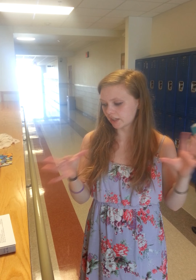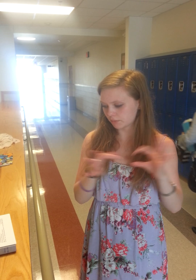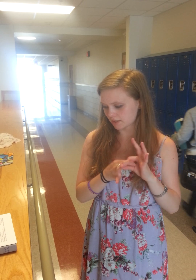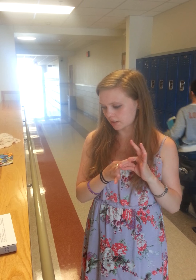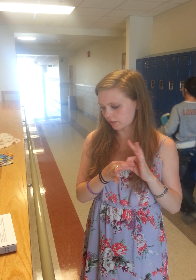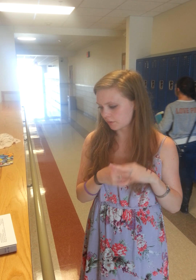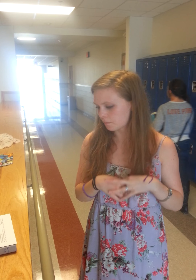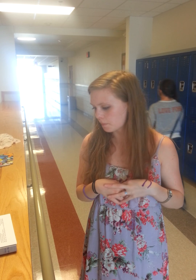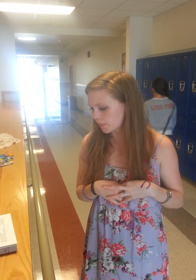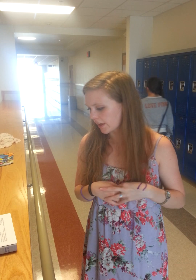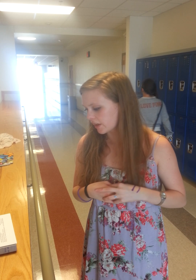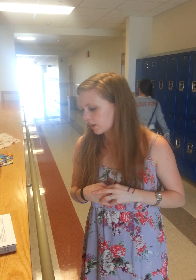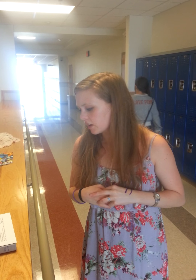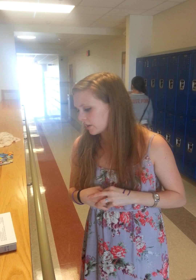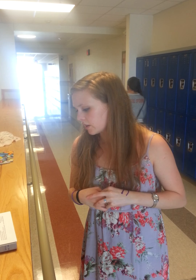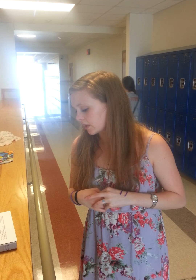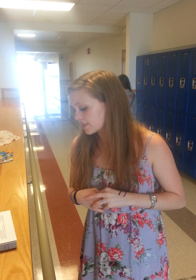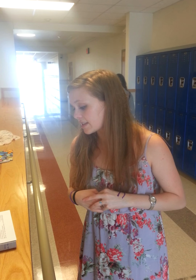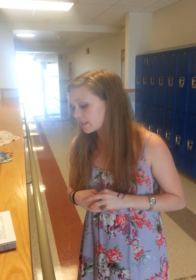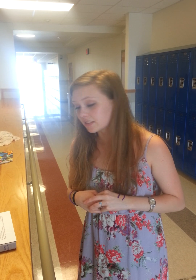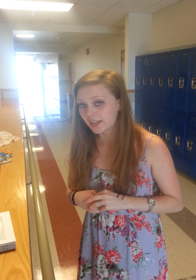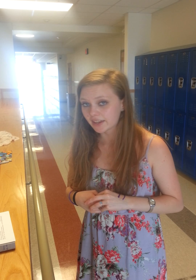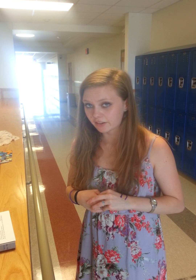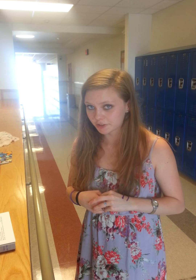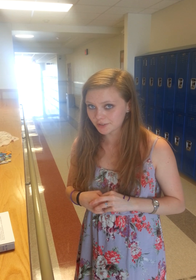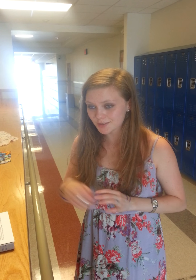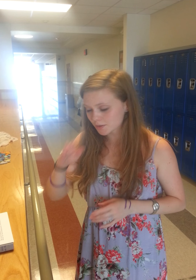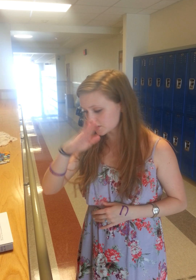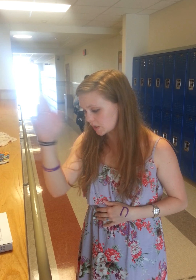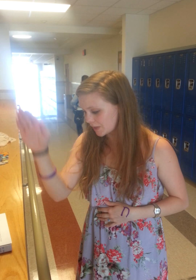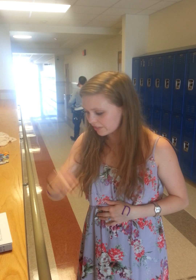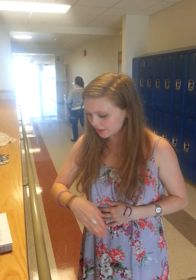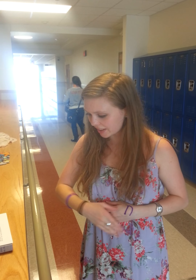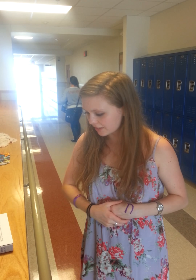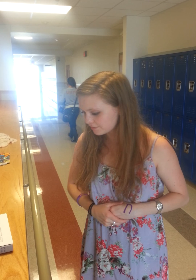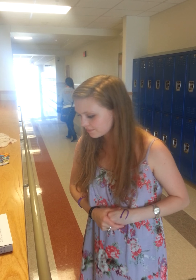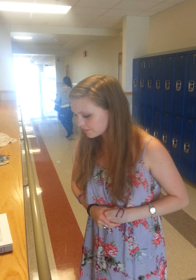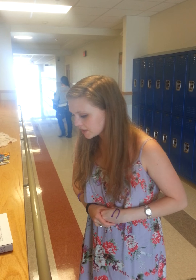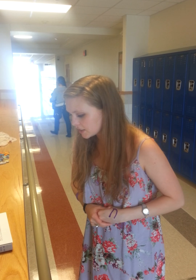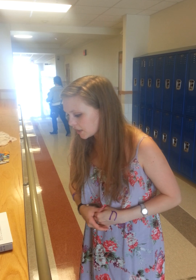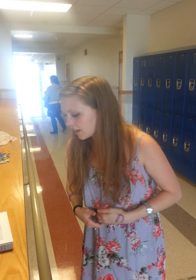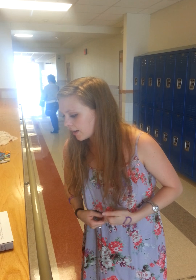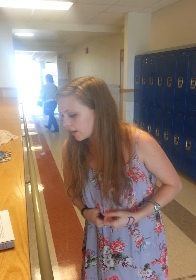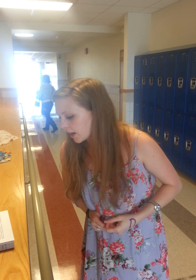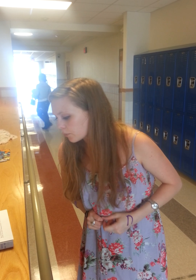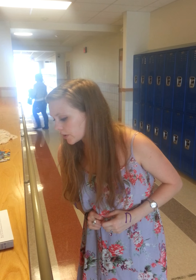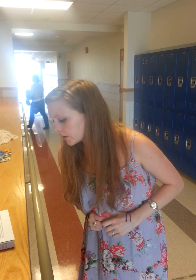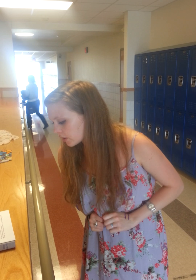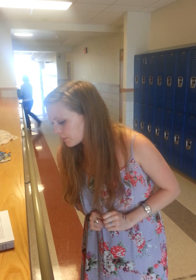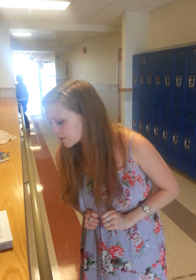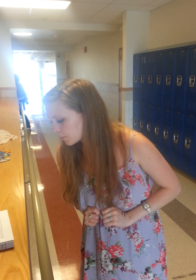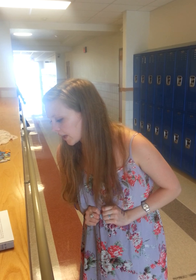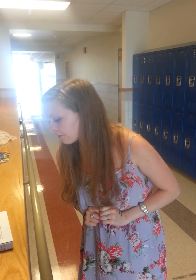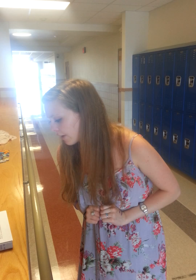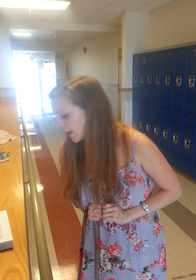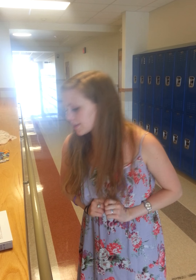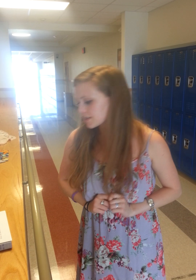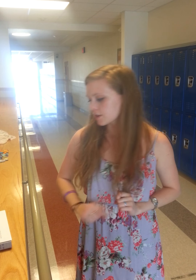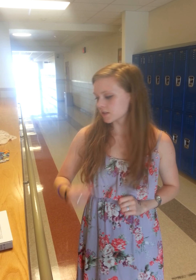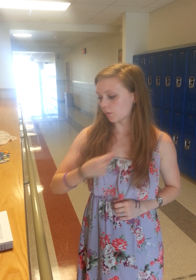back together. And it says like ever, so just do never again. I'm really going to miss you picking fights. So